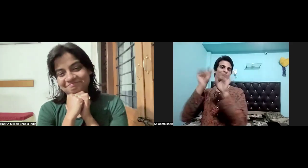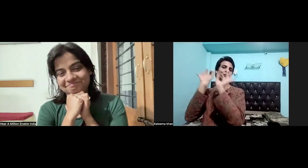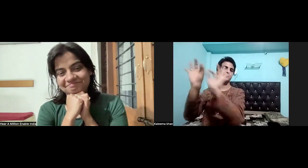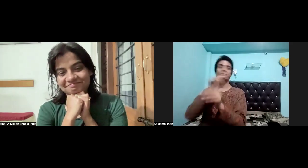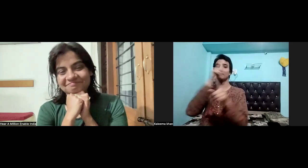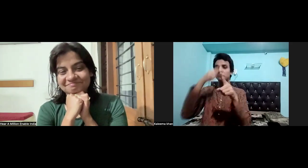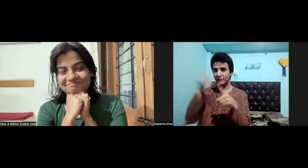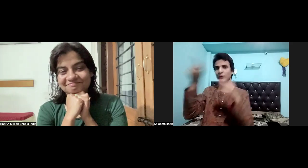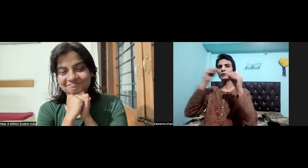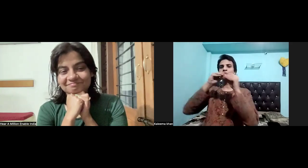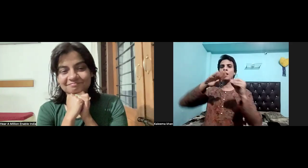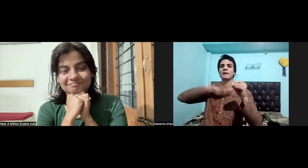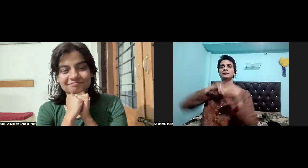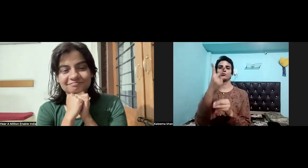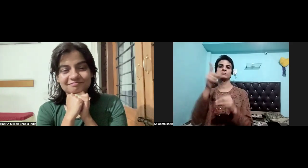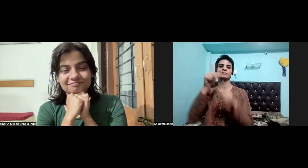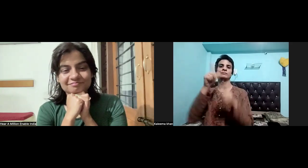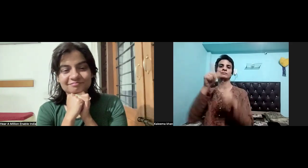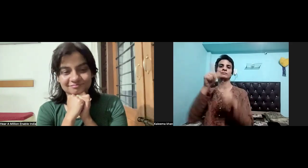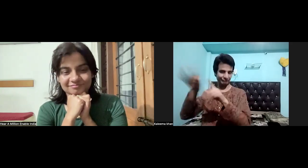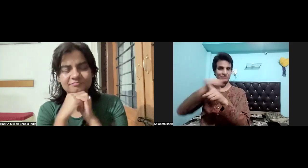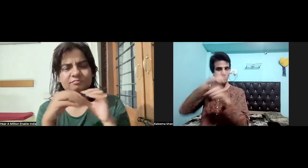good work. They are still working over there.